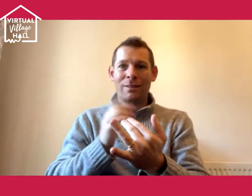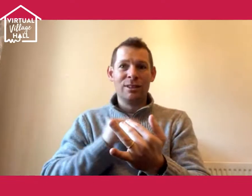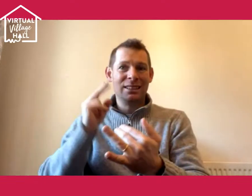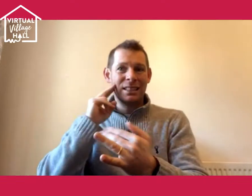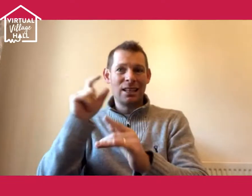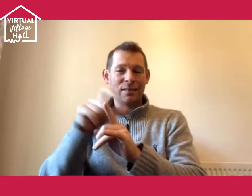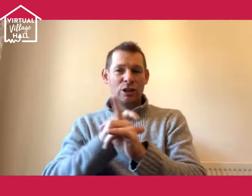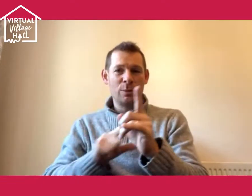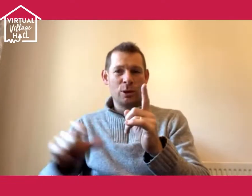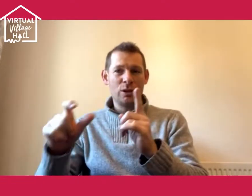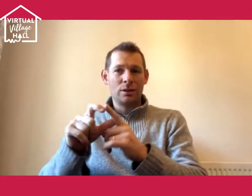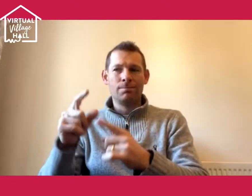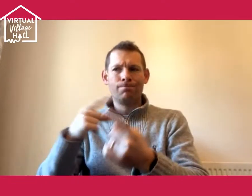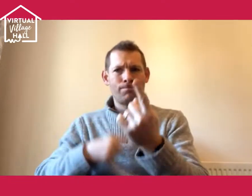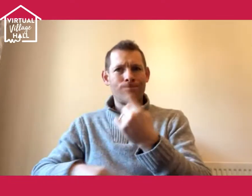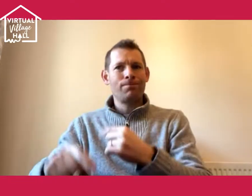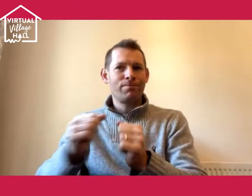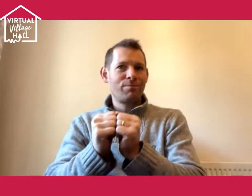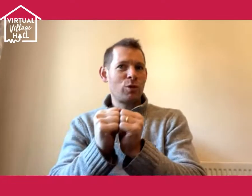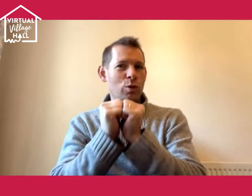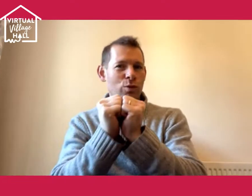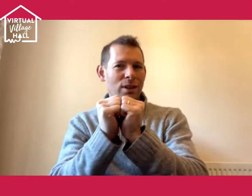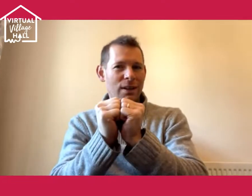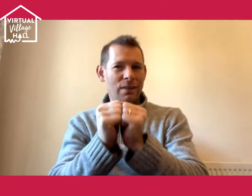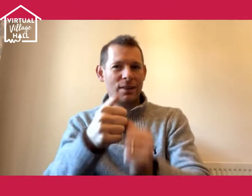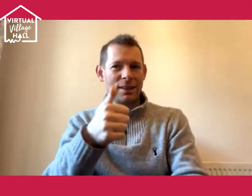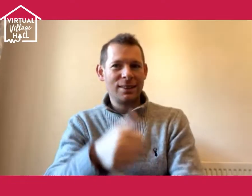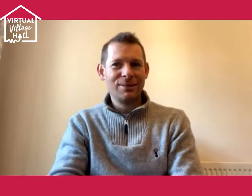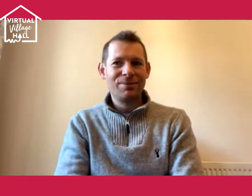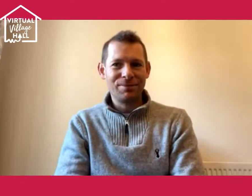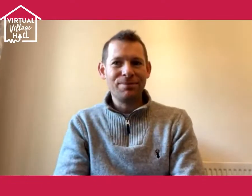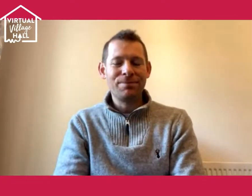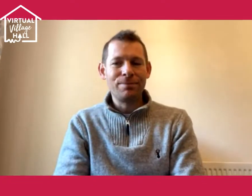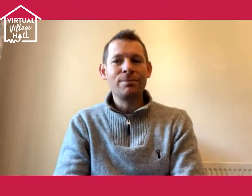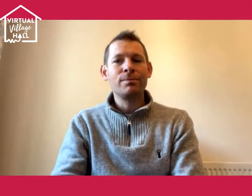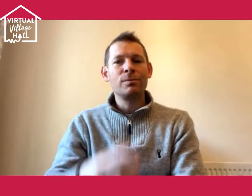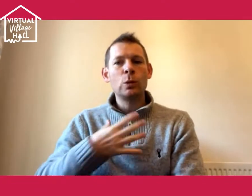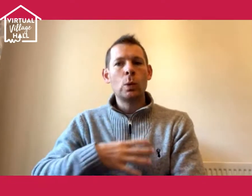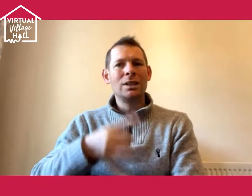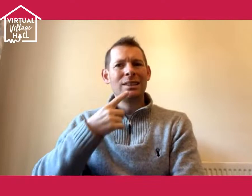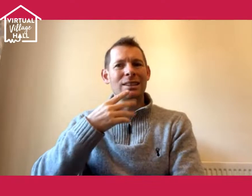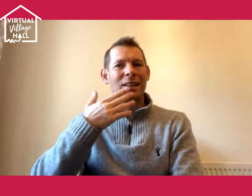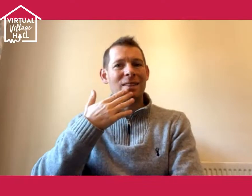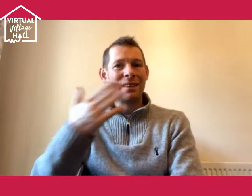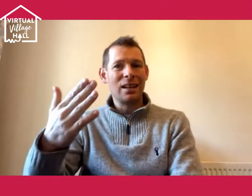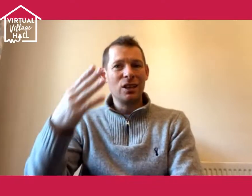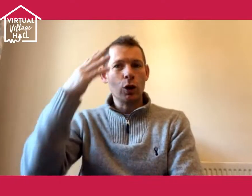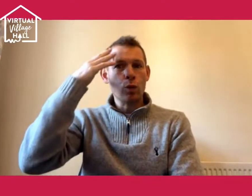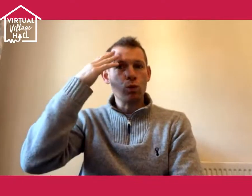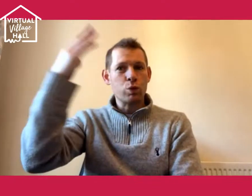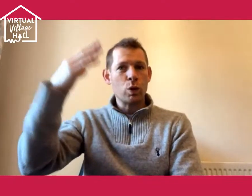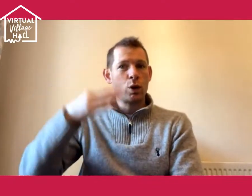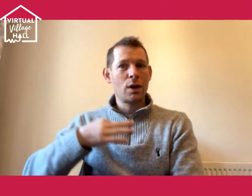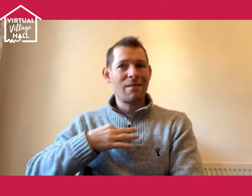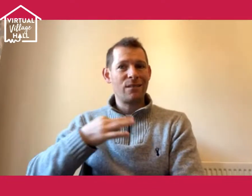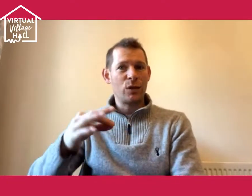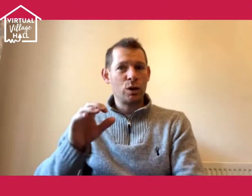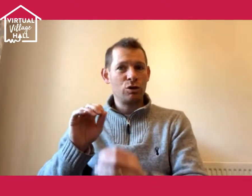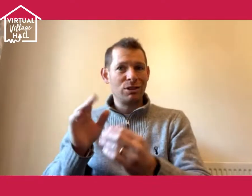big difference to the deaf community, gives us a lot more access, and we really value and appreciate your time. I want to say also a big thank you to